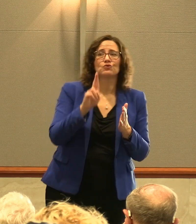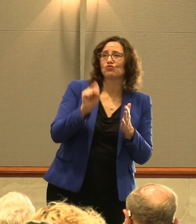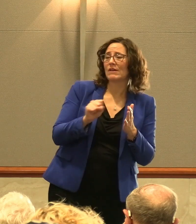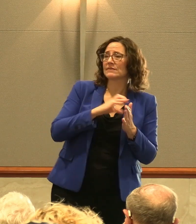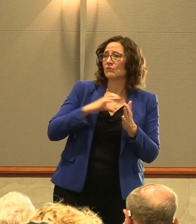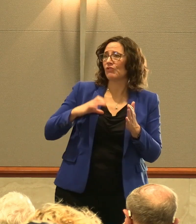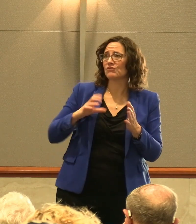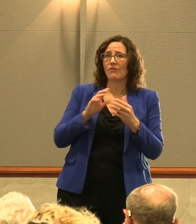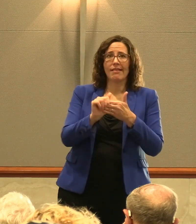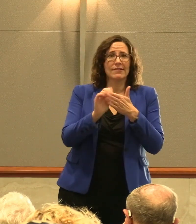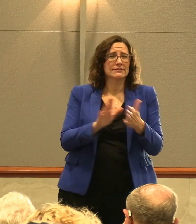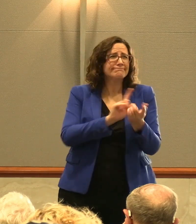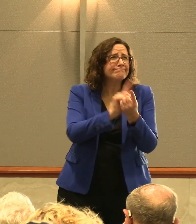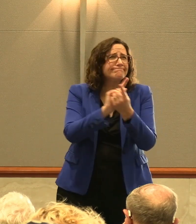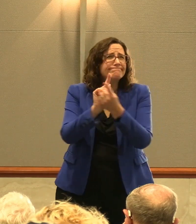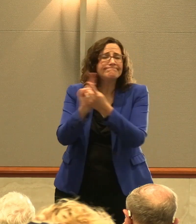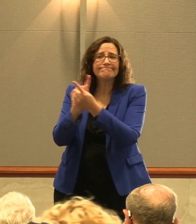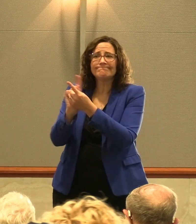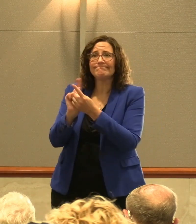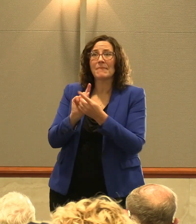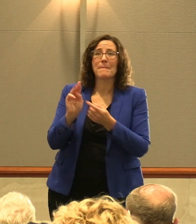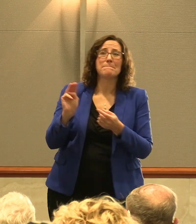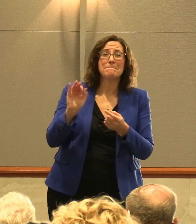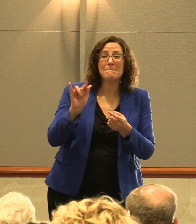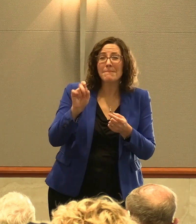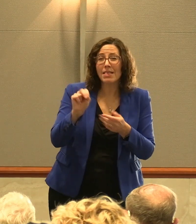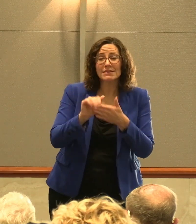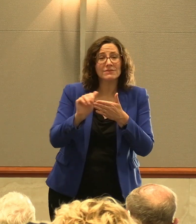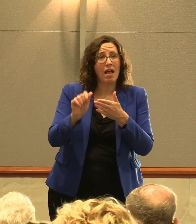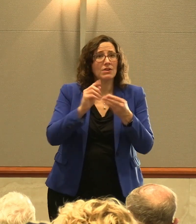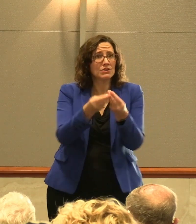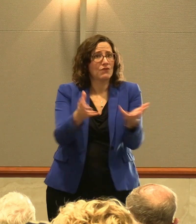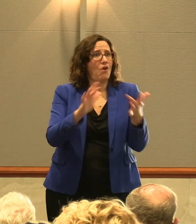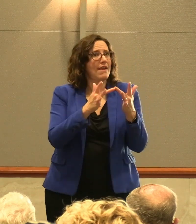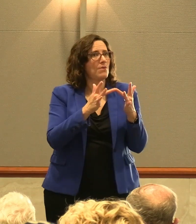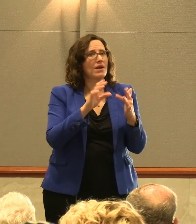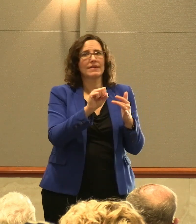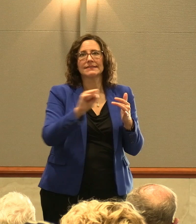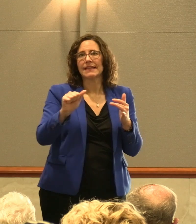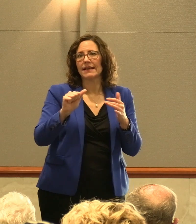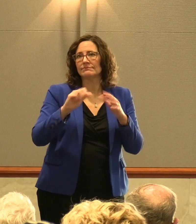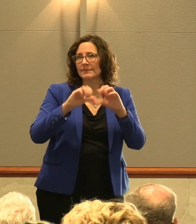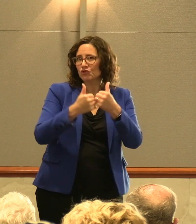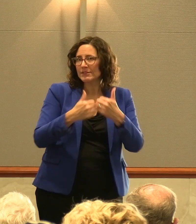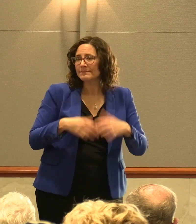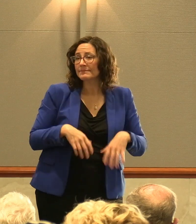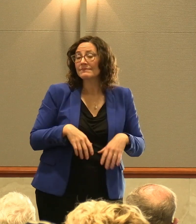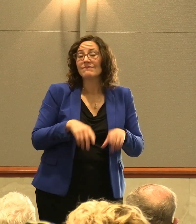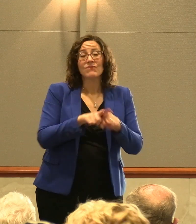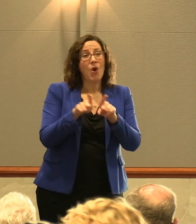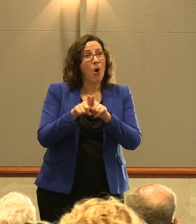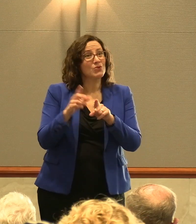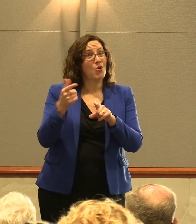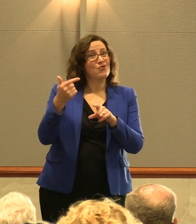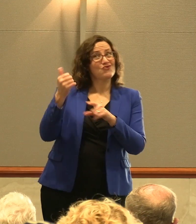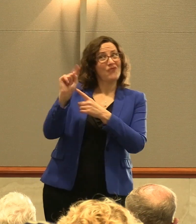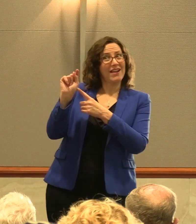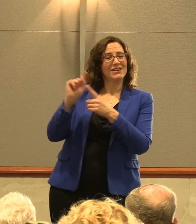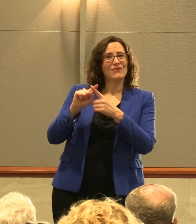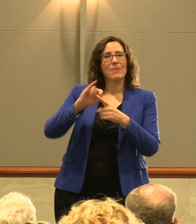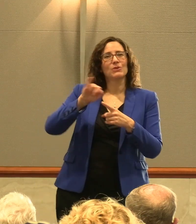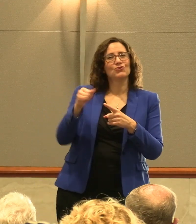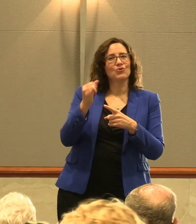secured millions of dollars in government funding for our network of social service agencies, and thanks to grants from the Jewish Federation of